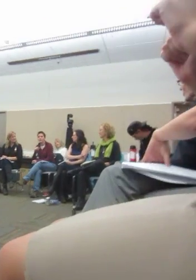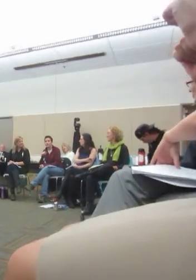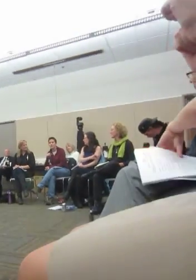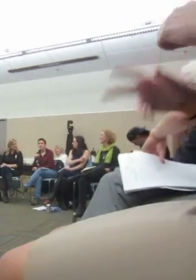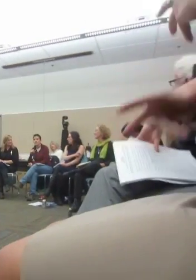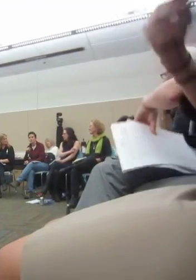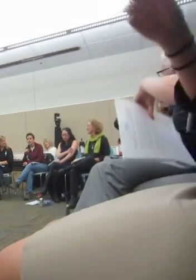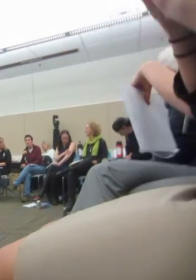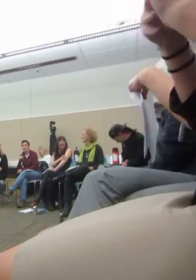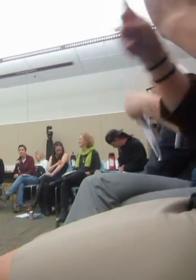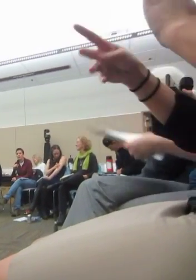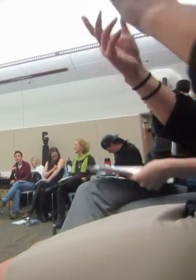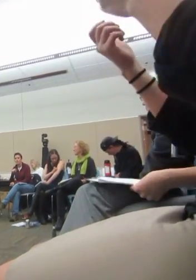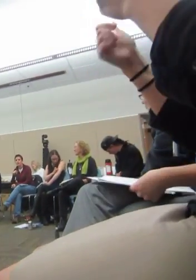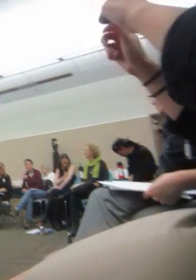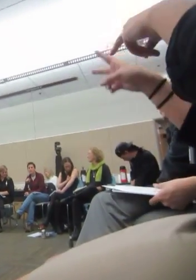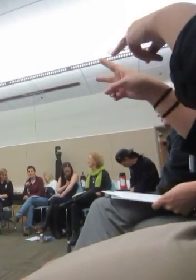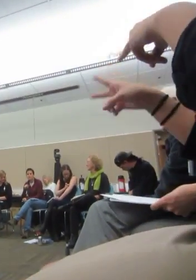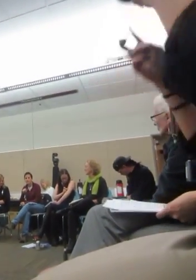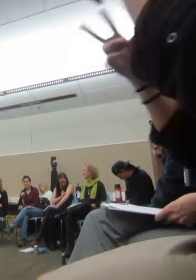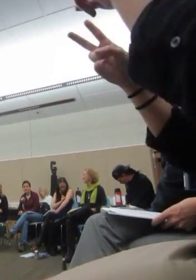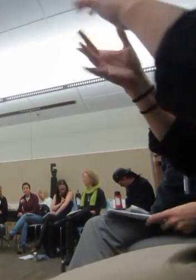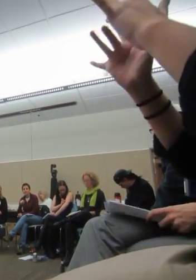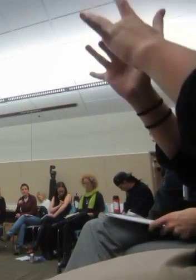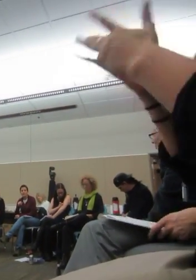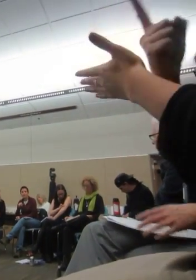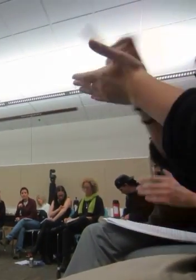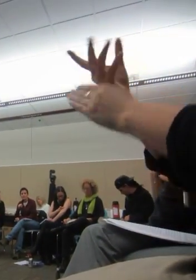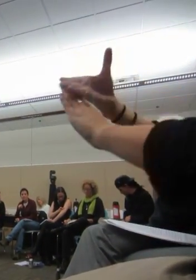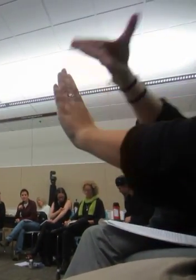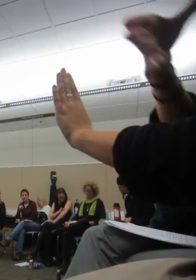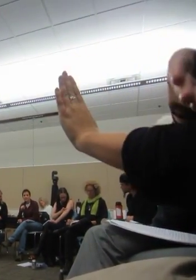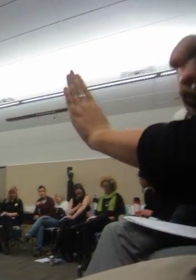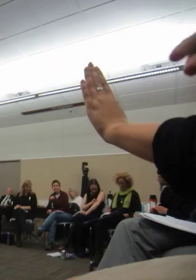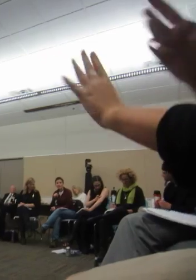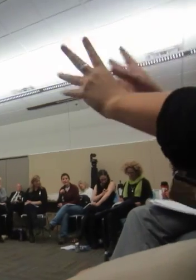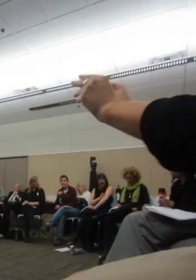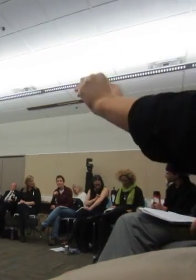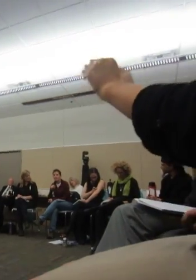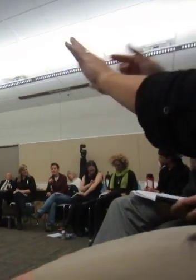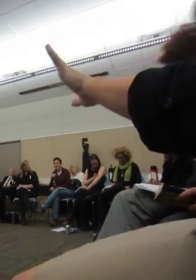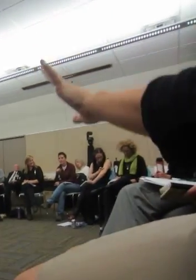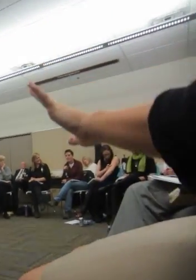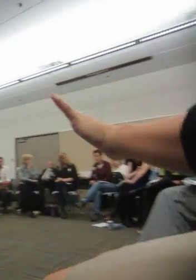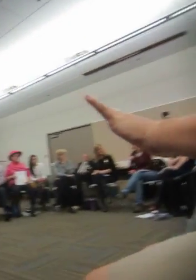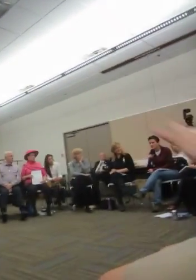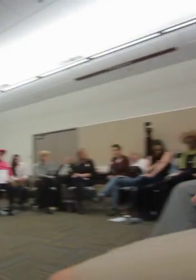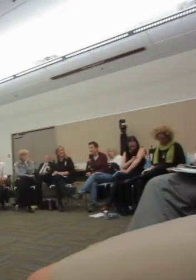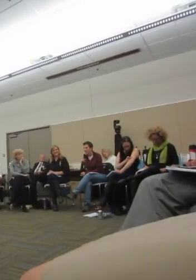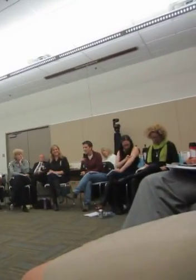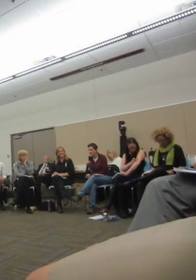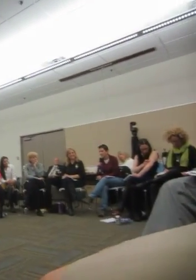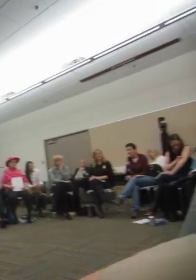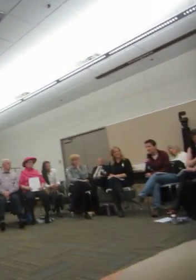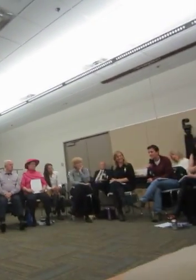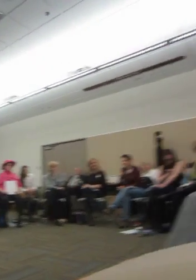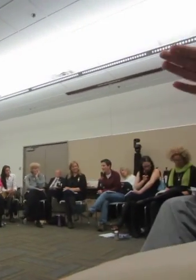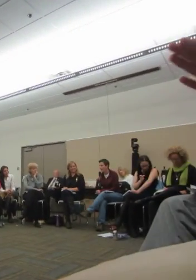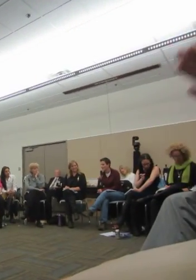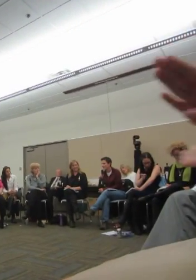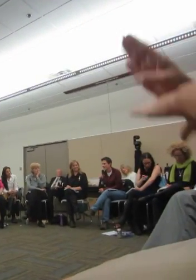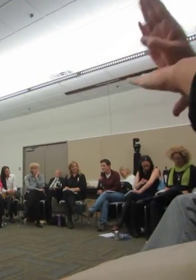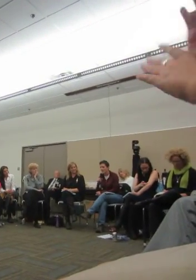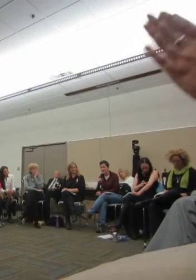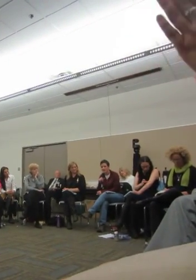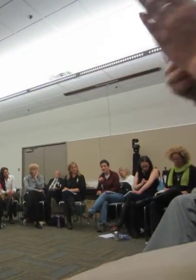are on the internet about a week ahead of time. I will admit that I am very, very busy, so occasionally that does